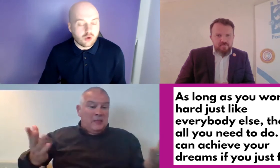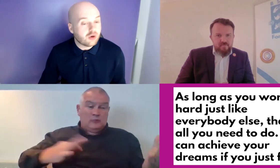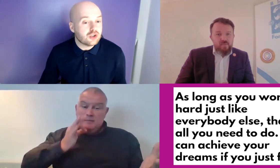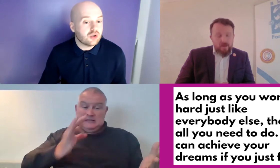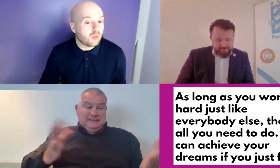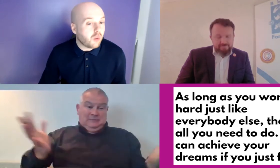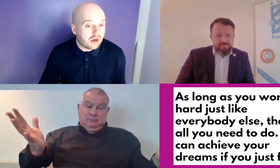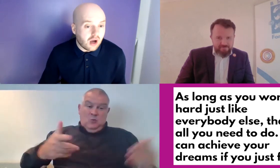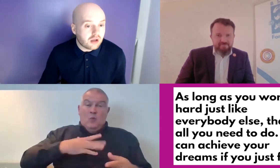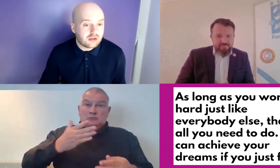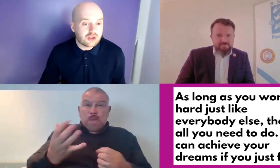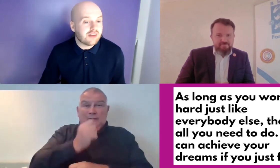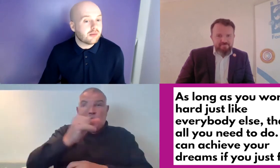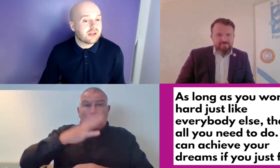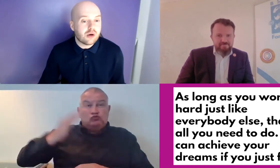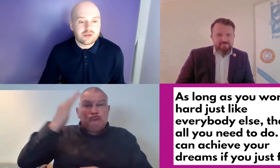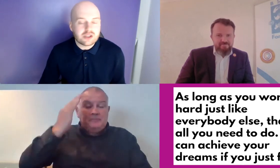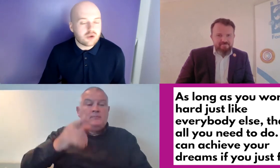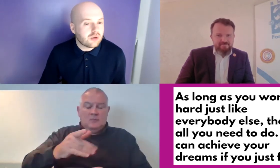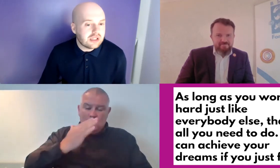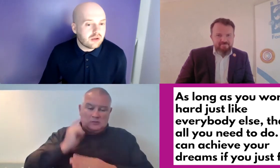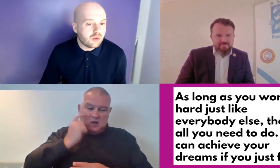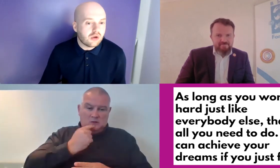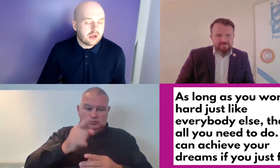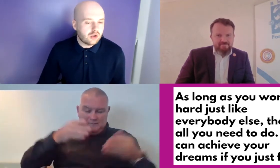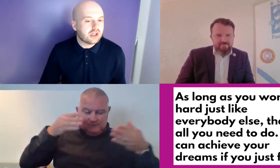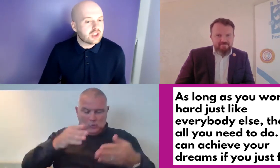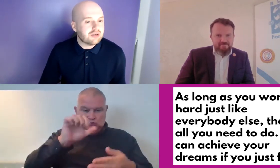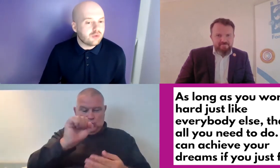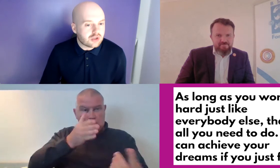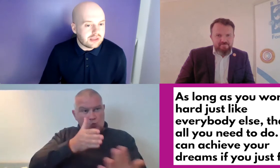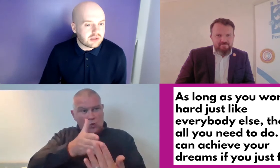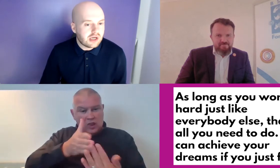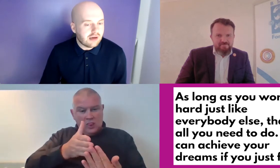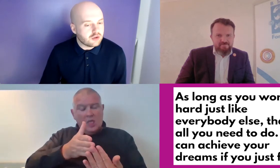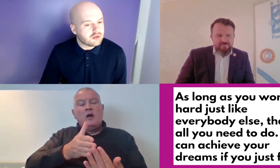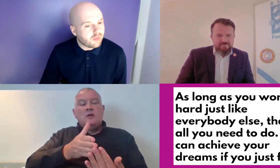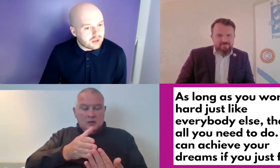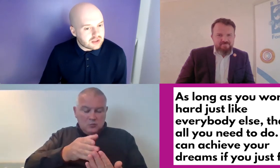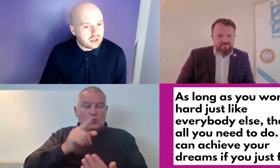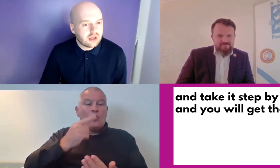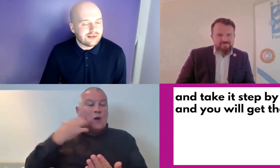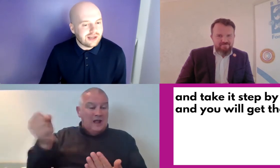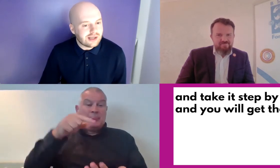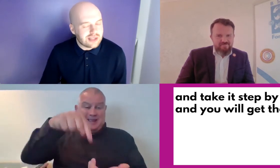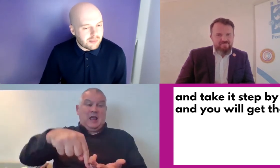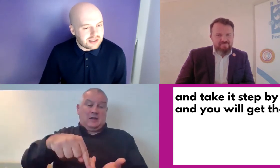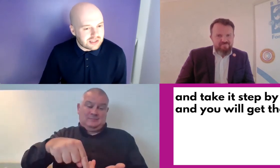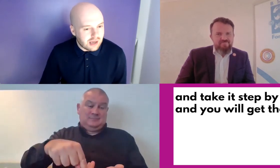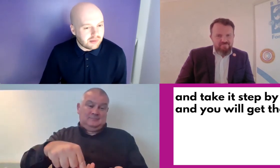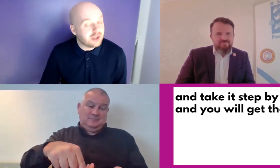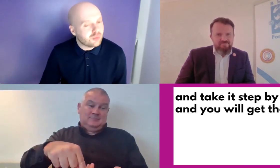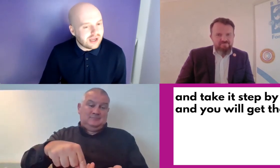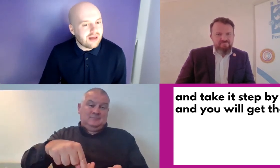As long as you work hard, just like everybody else, that's all you need to do. You can achieve your dreams if you just focus and take it step by